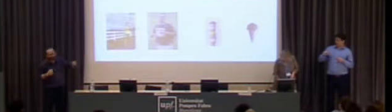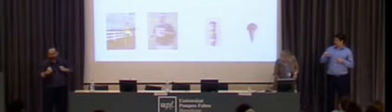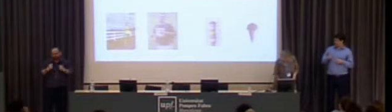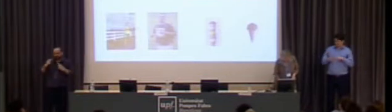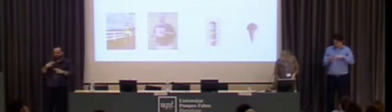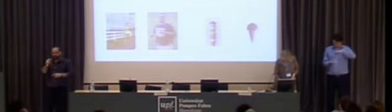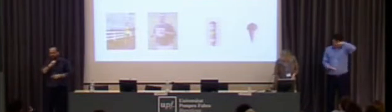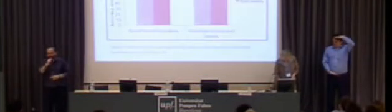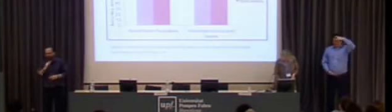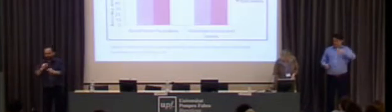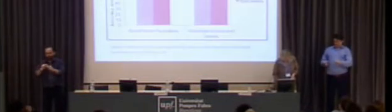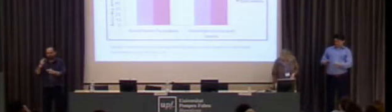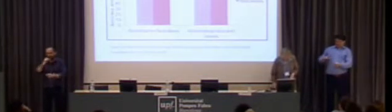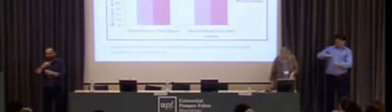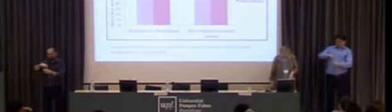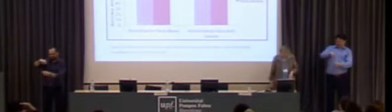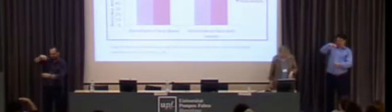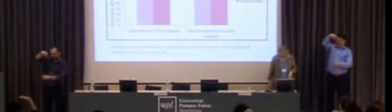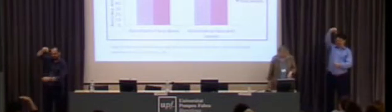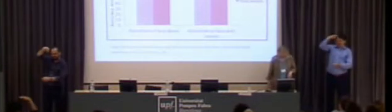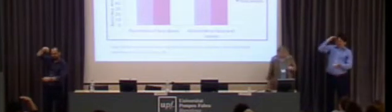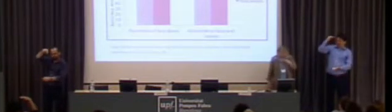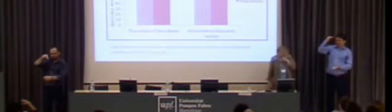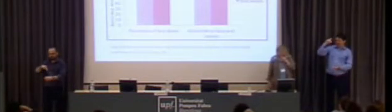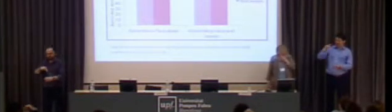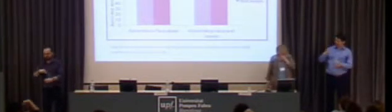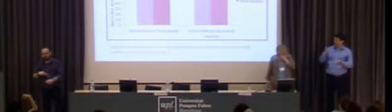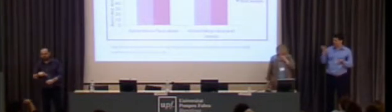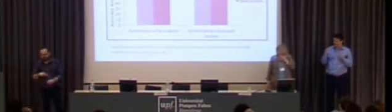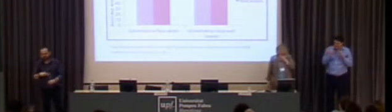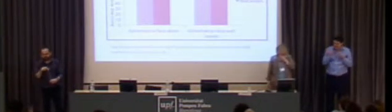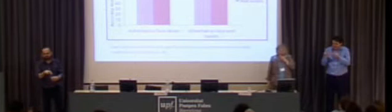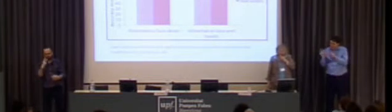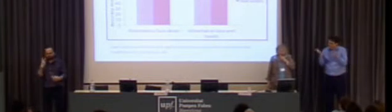so that was what the stimuli were like. And here,